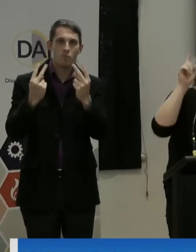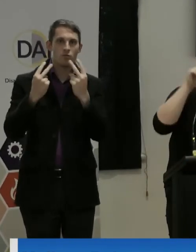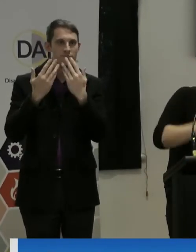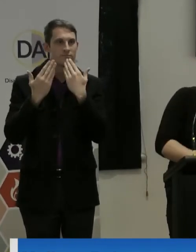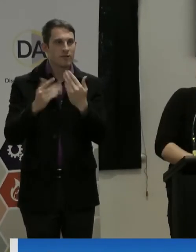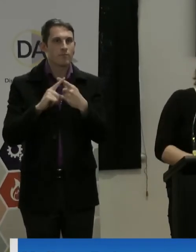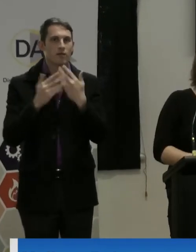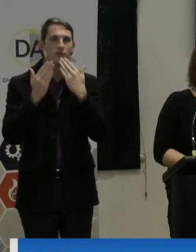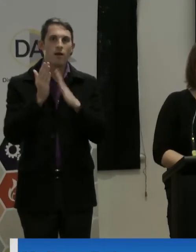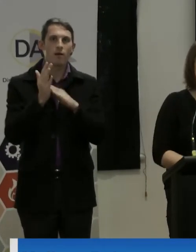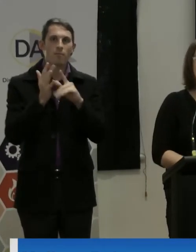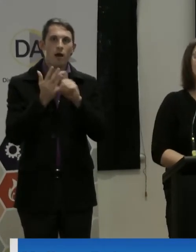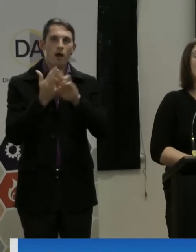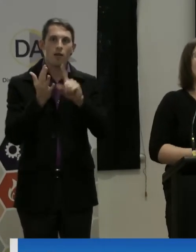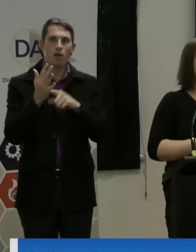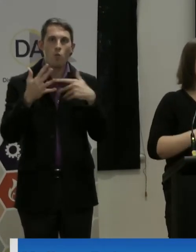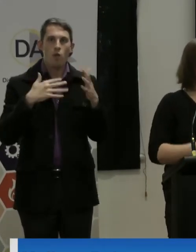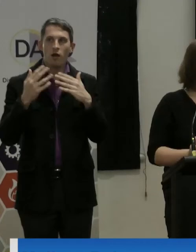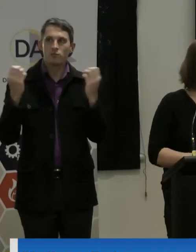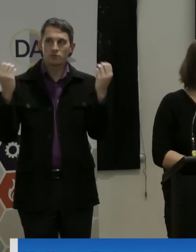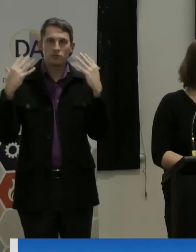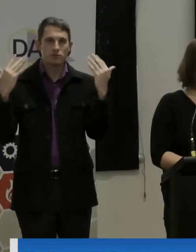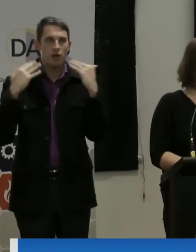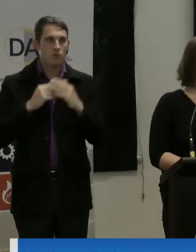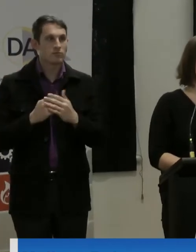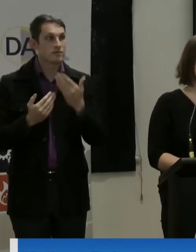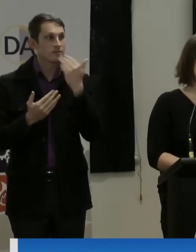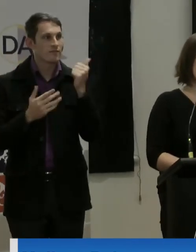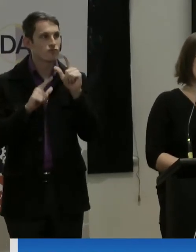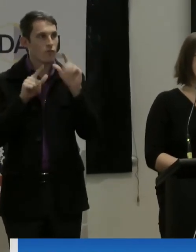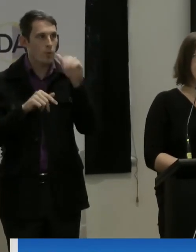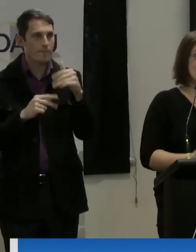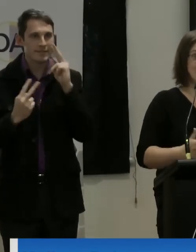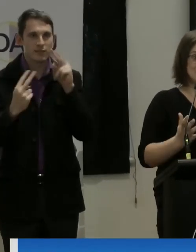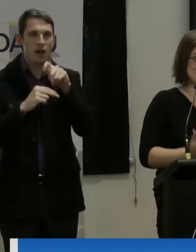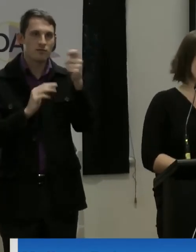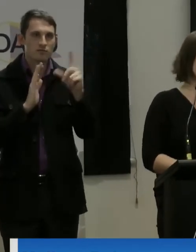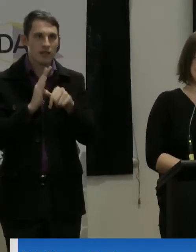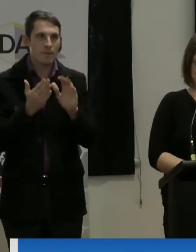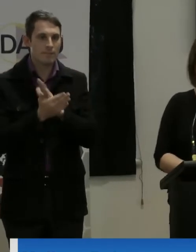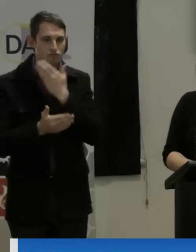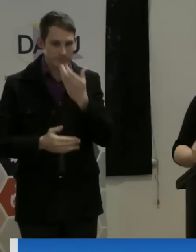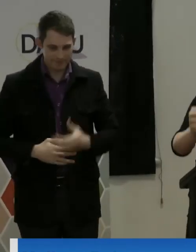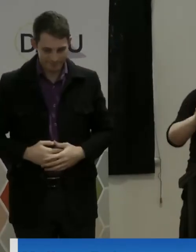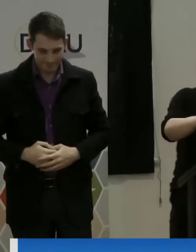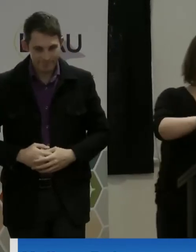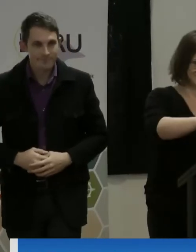And Michael at the back with the sound. So safe travels home, and we'll see you next time. Happy Christmas.